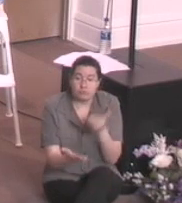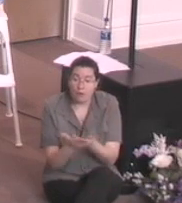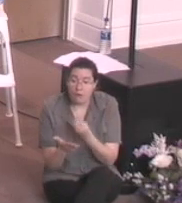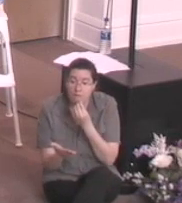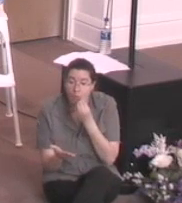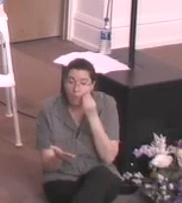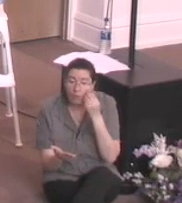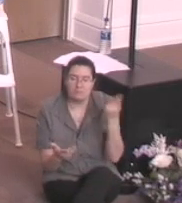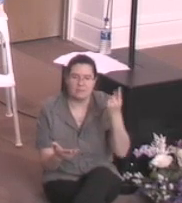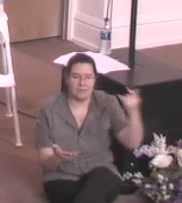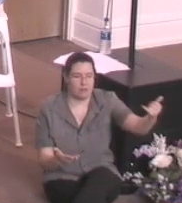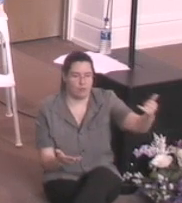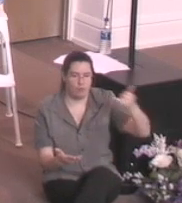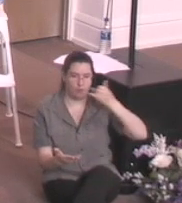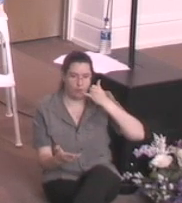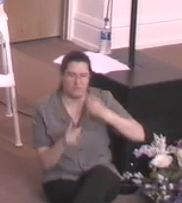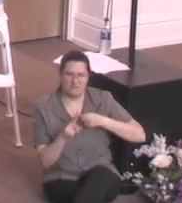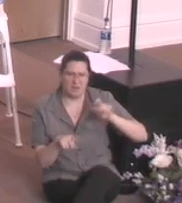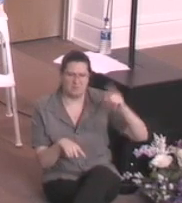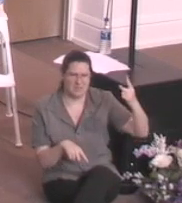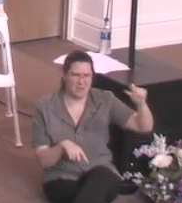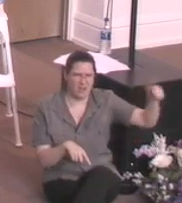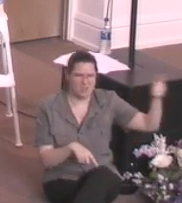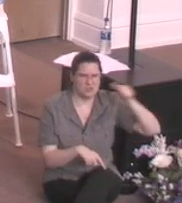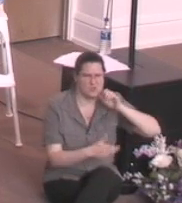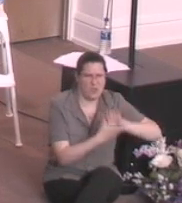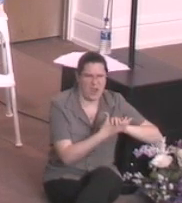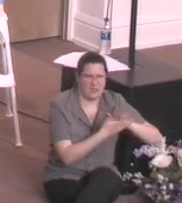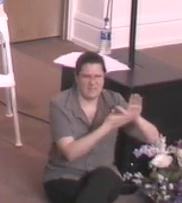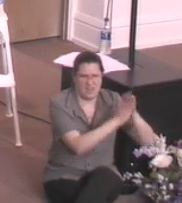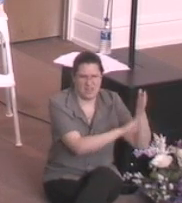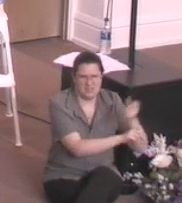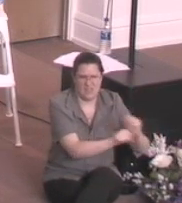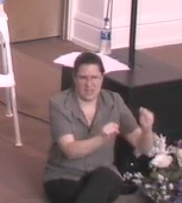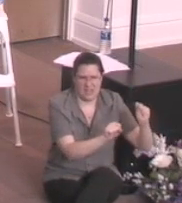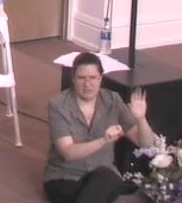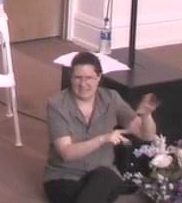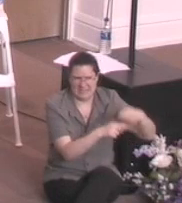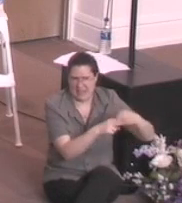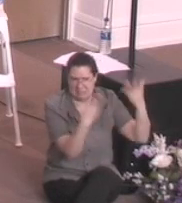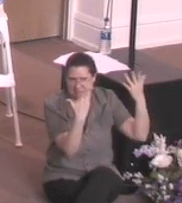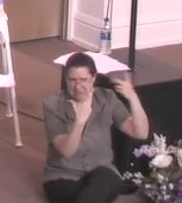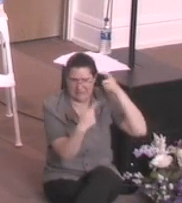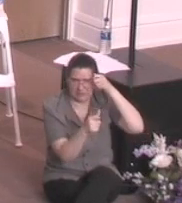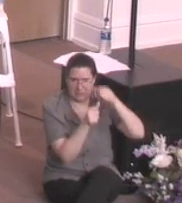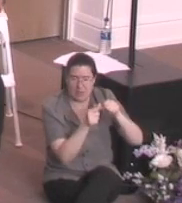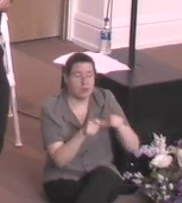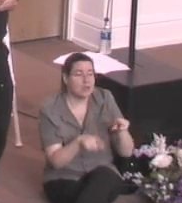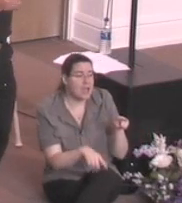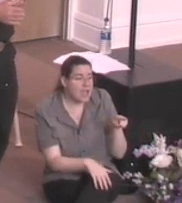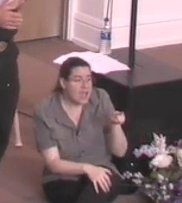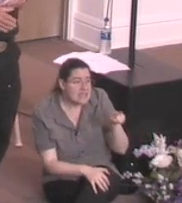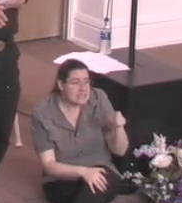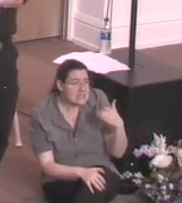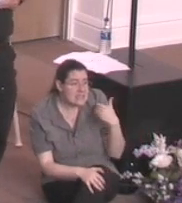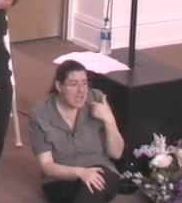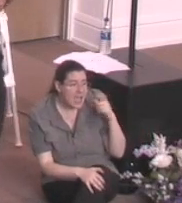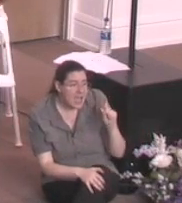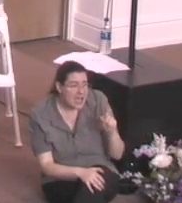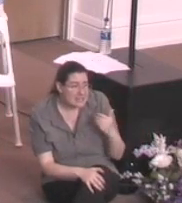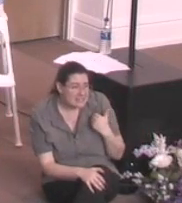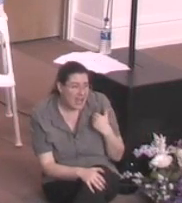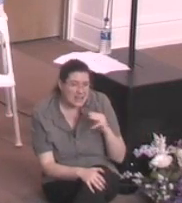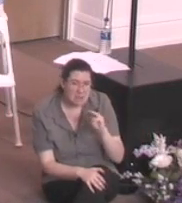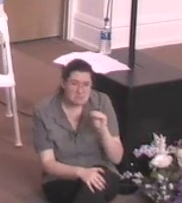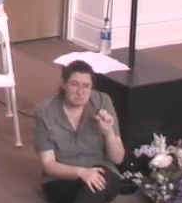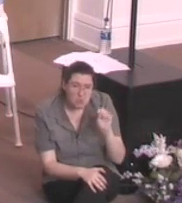gets a call from this guy's wife that had just got saved, and I can't remember the guy's name, says, oh my gosh, he's got a moose down,